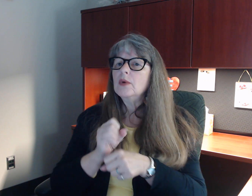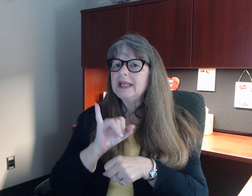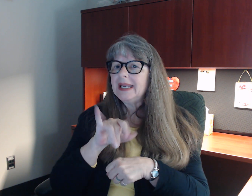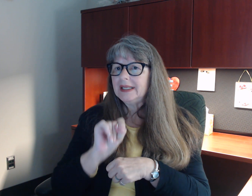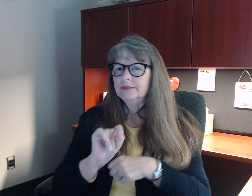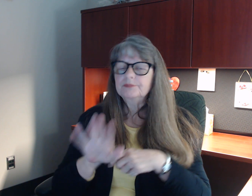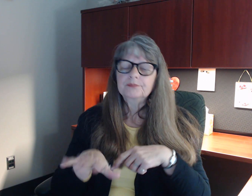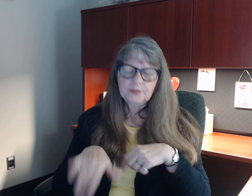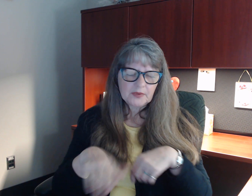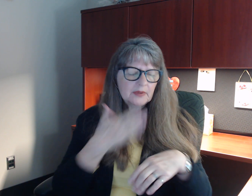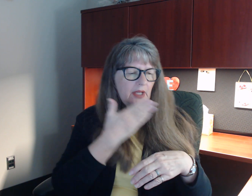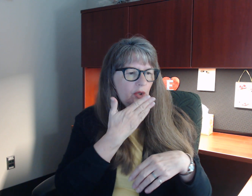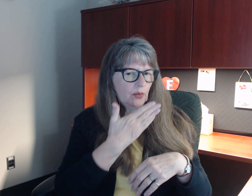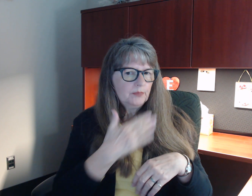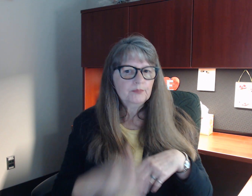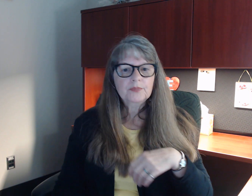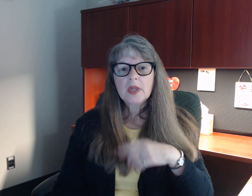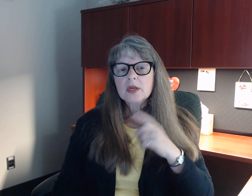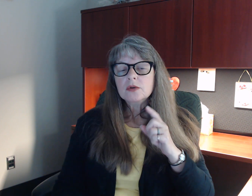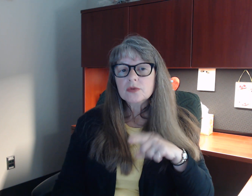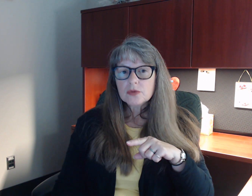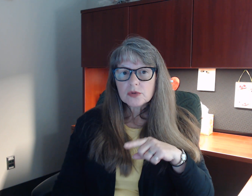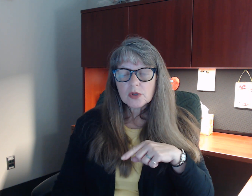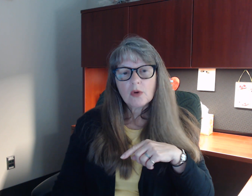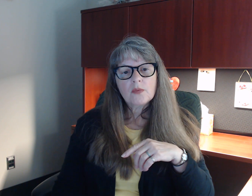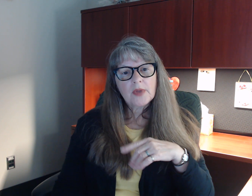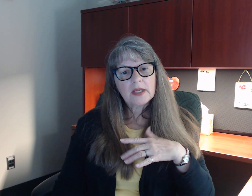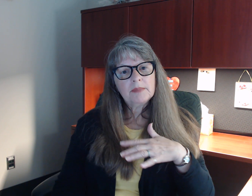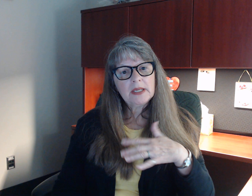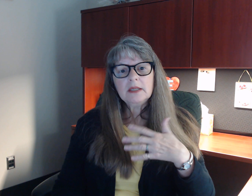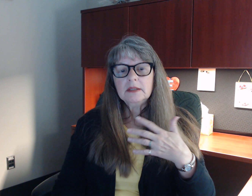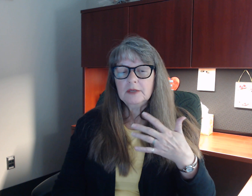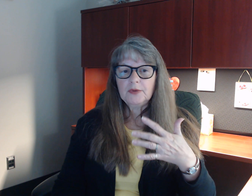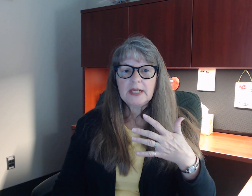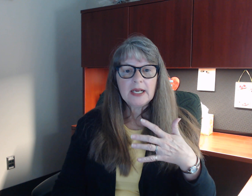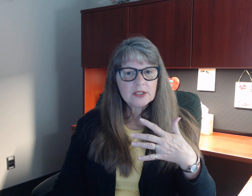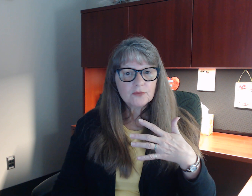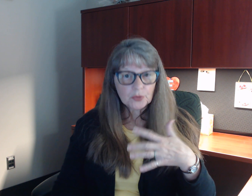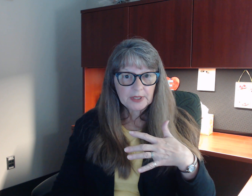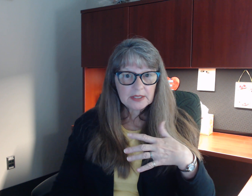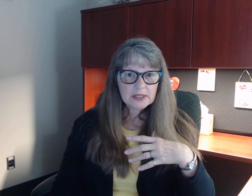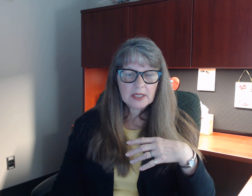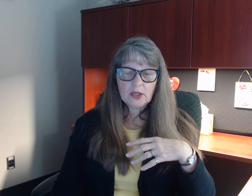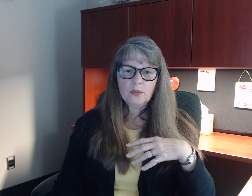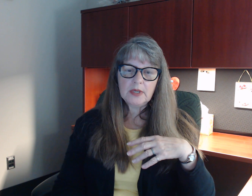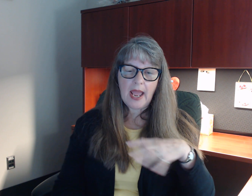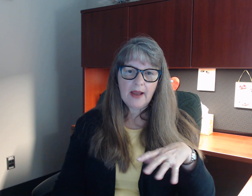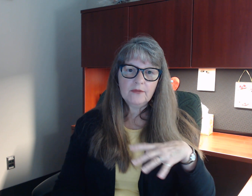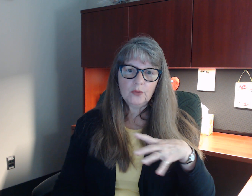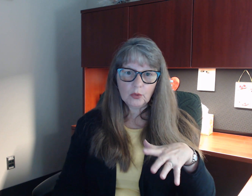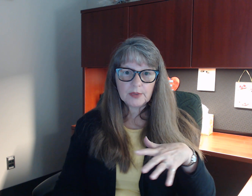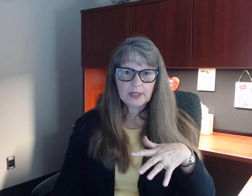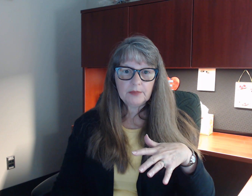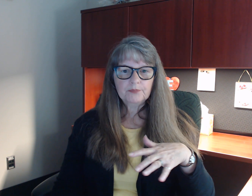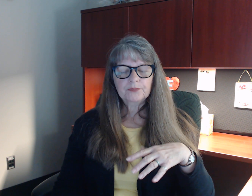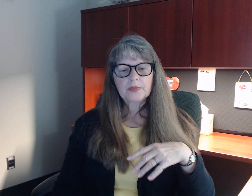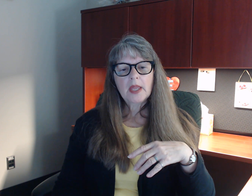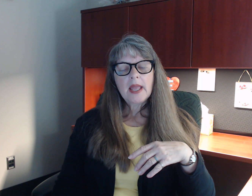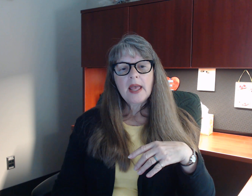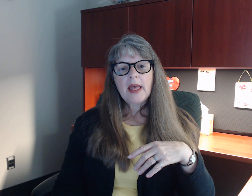get it. Thank you. So that could be different kinds of drinks that you would have normally.